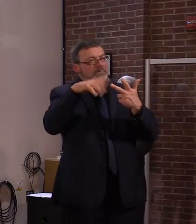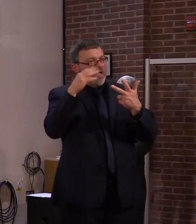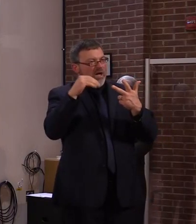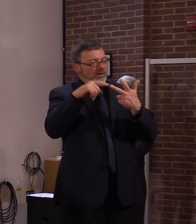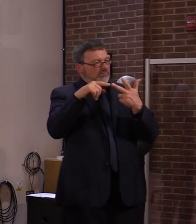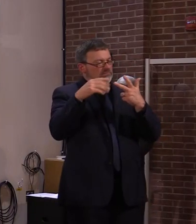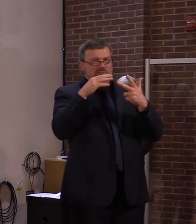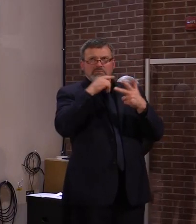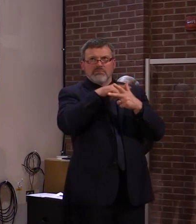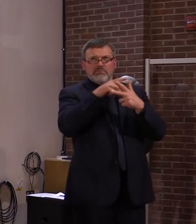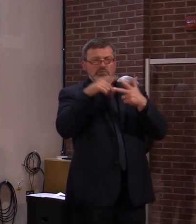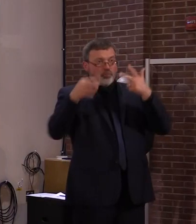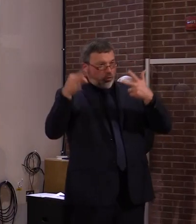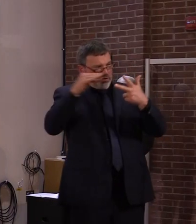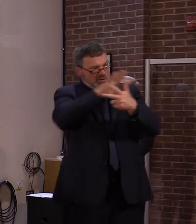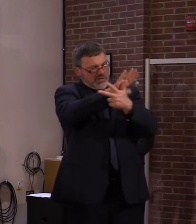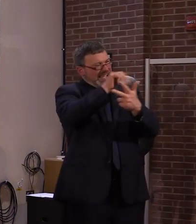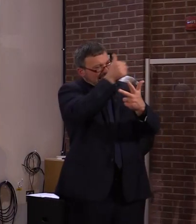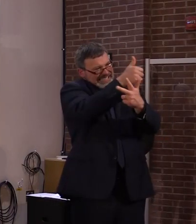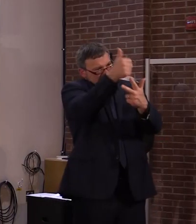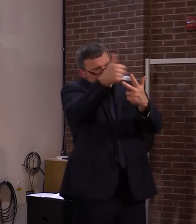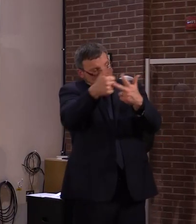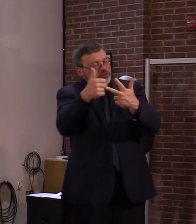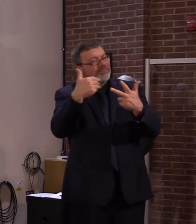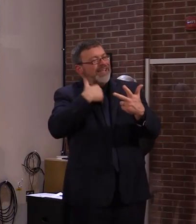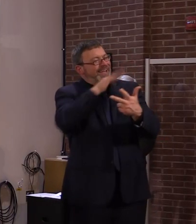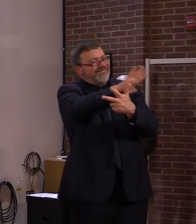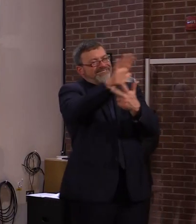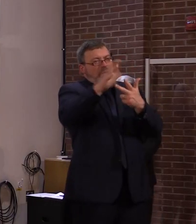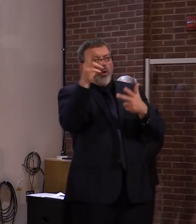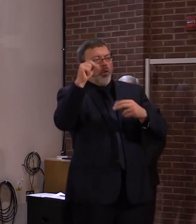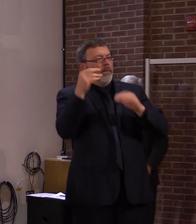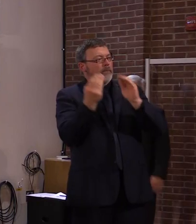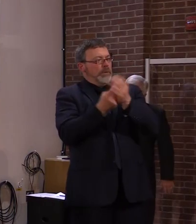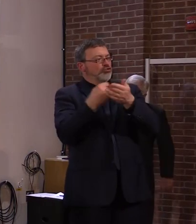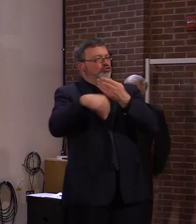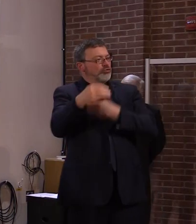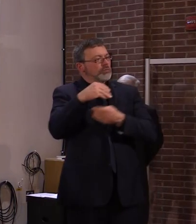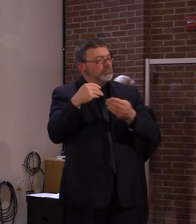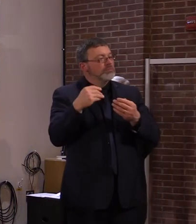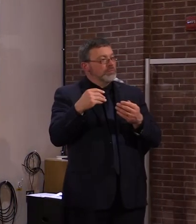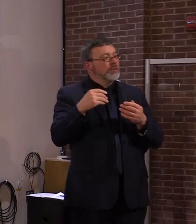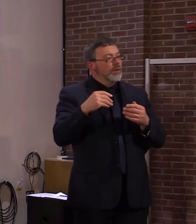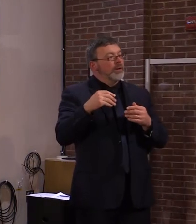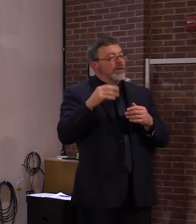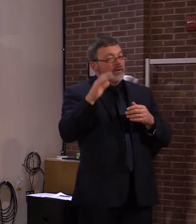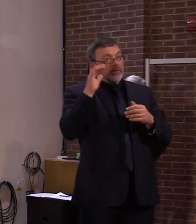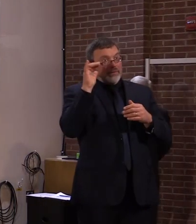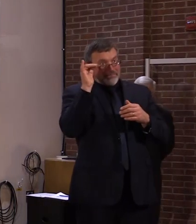our budget, but we don't develop their budget. They do that on their own.